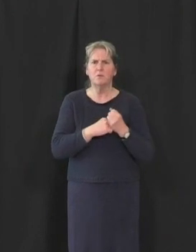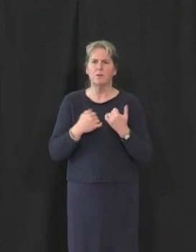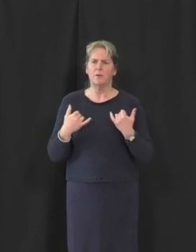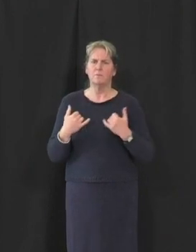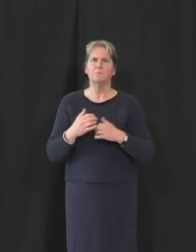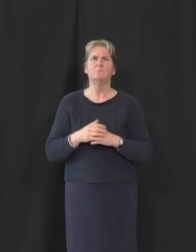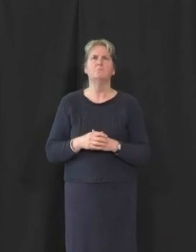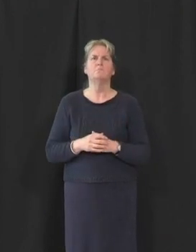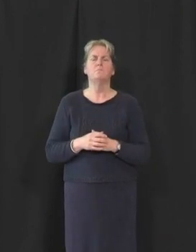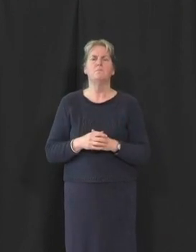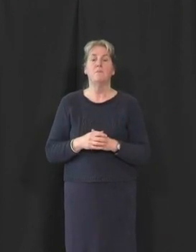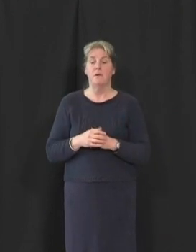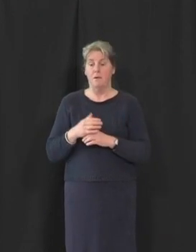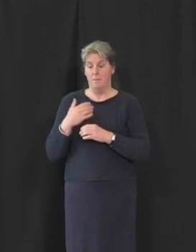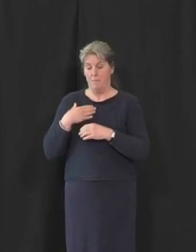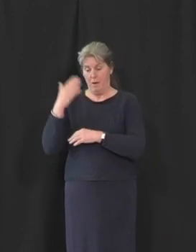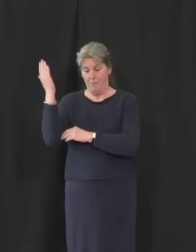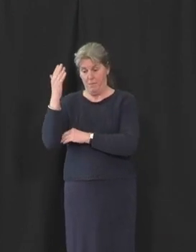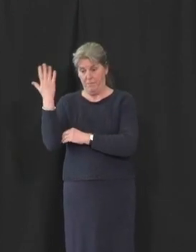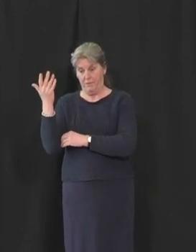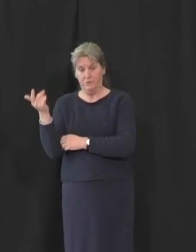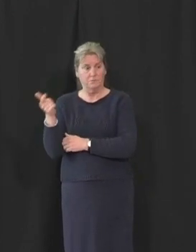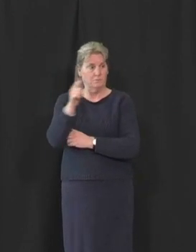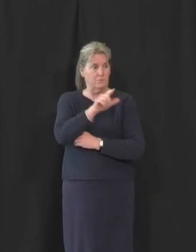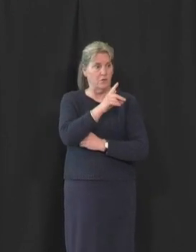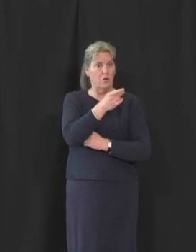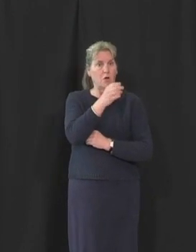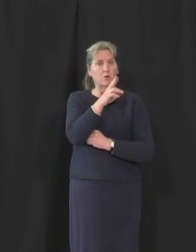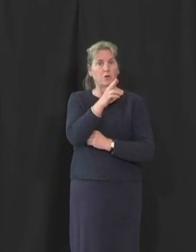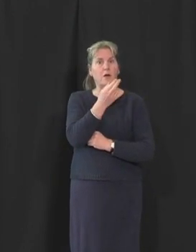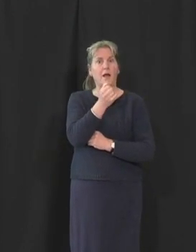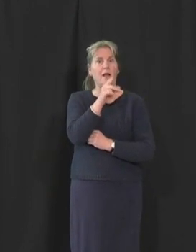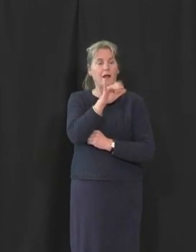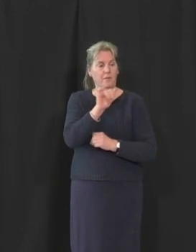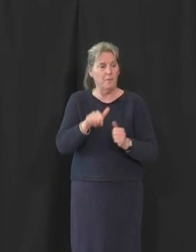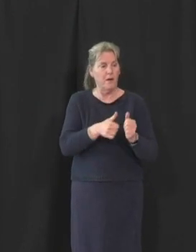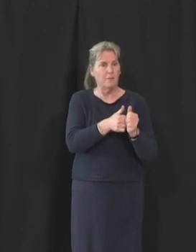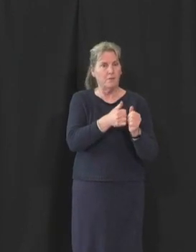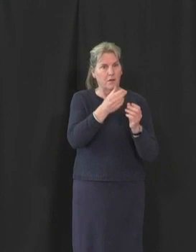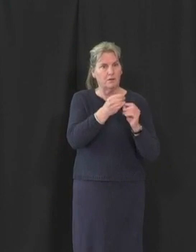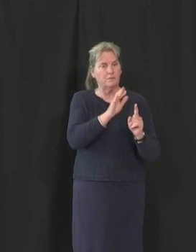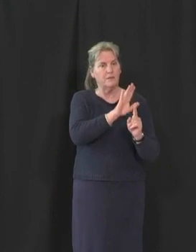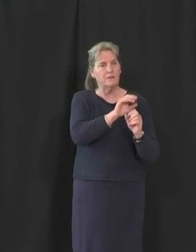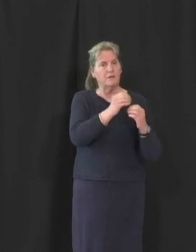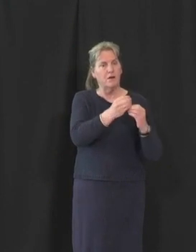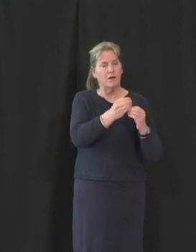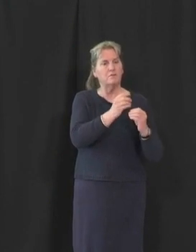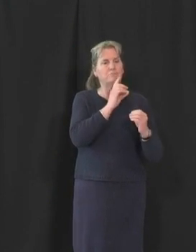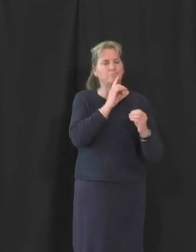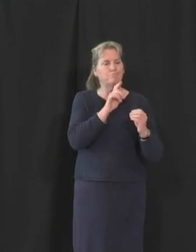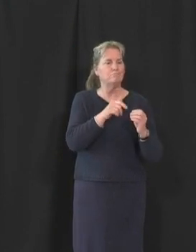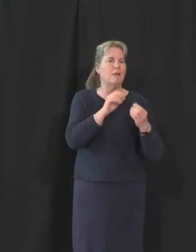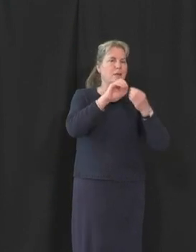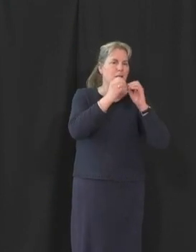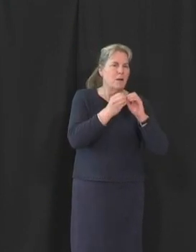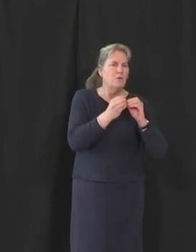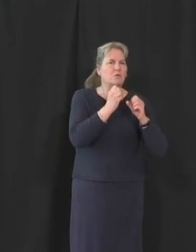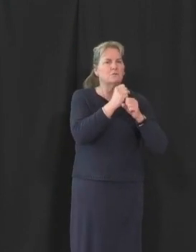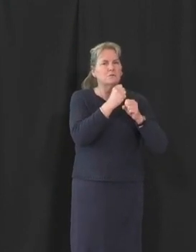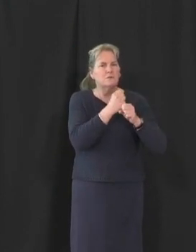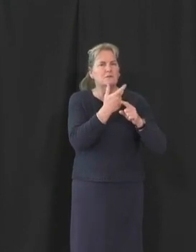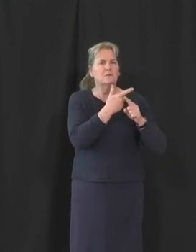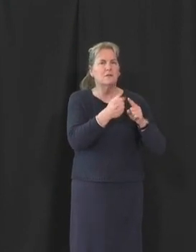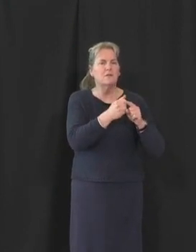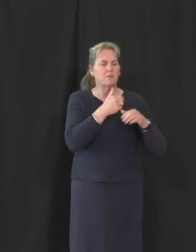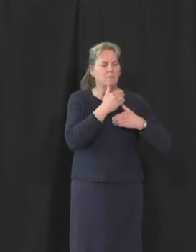time. Following my remarks, Dr. Hanley will provide an update from his office on the latest numbers and